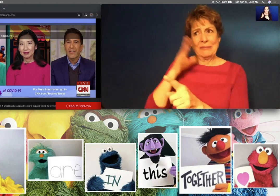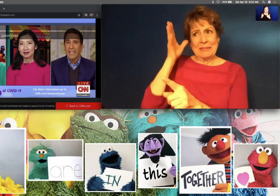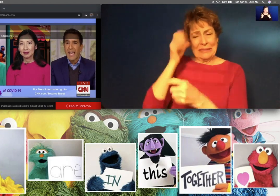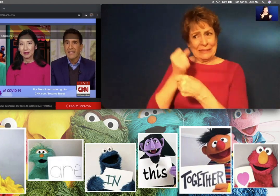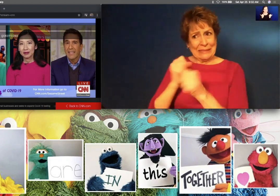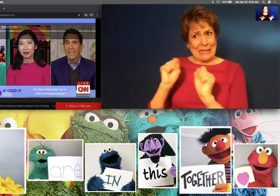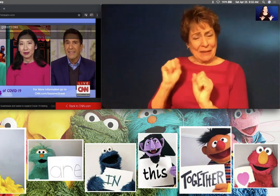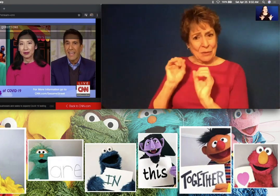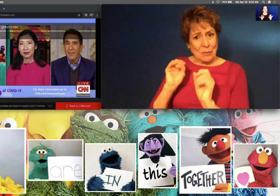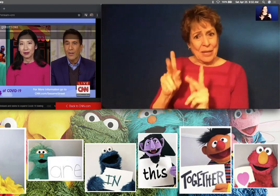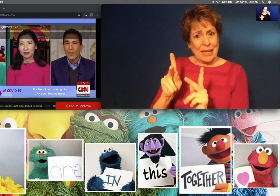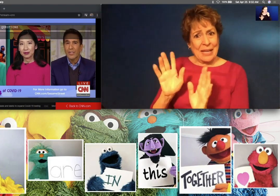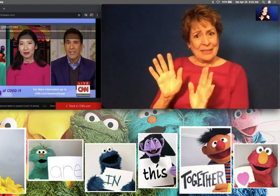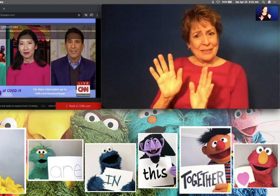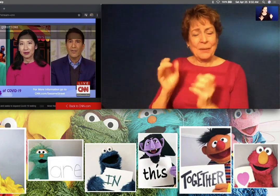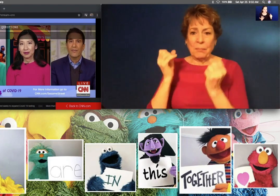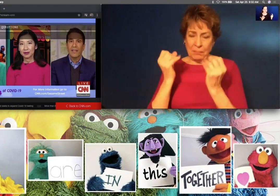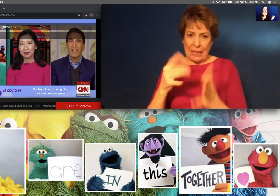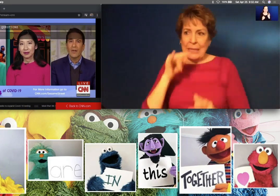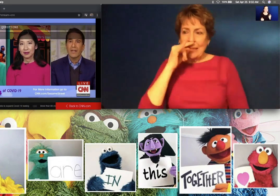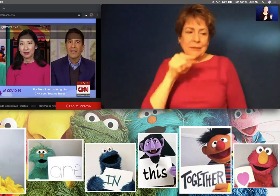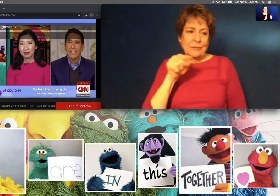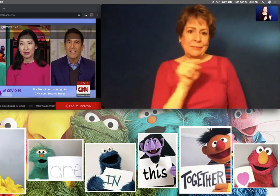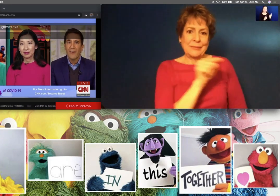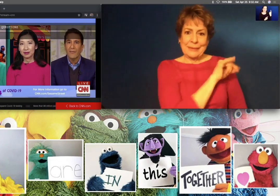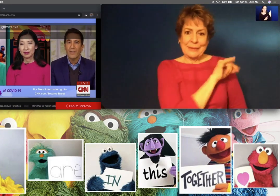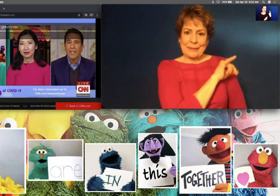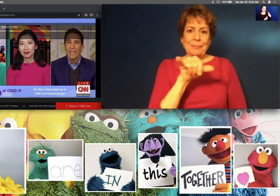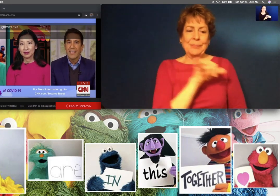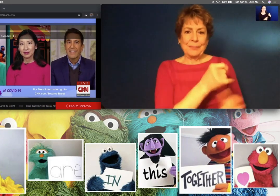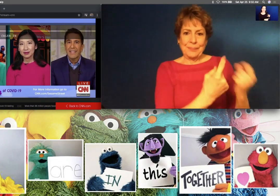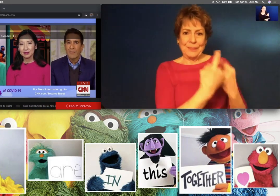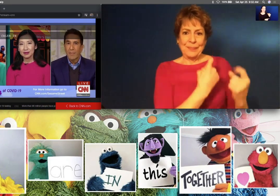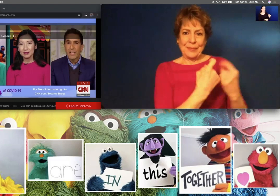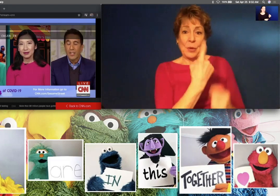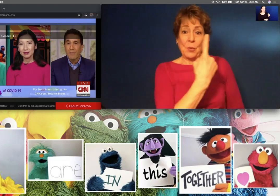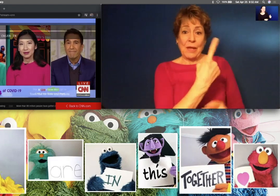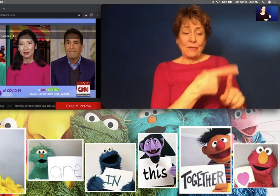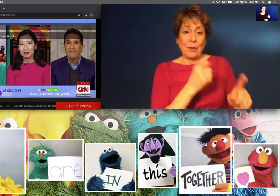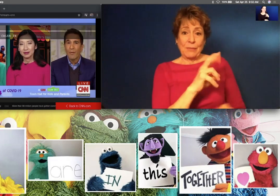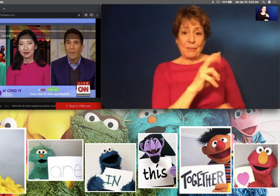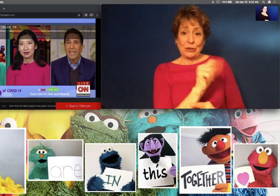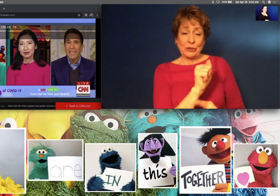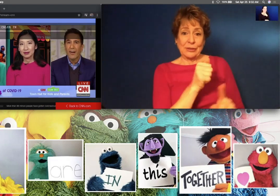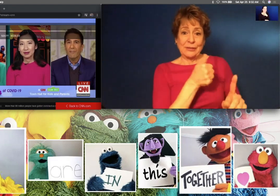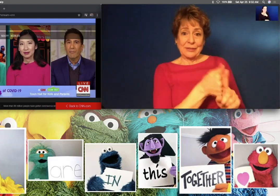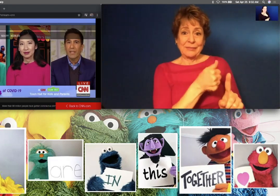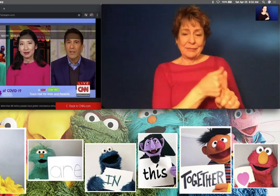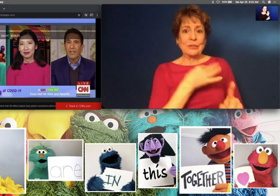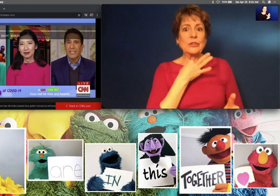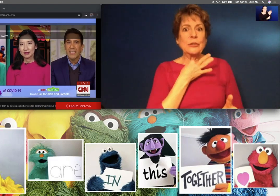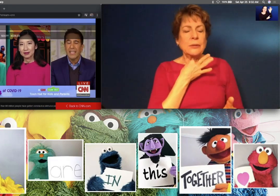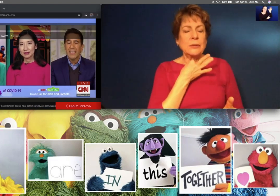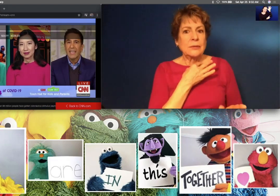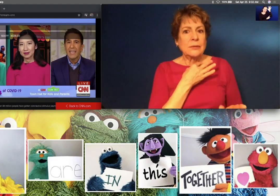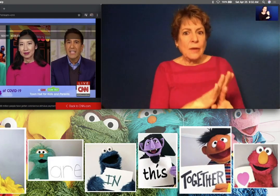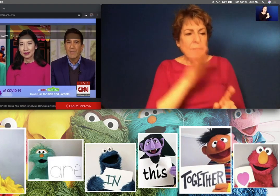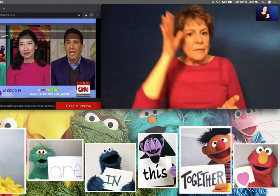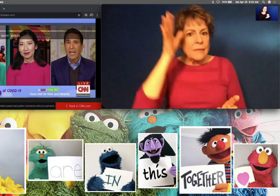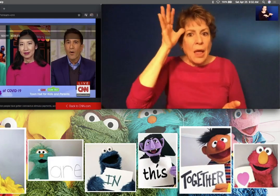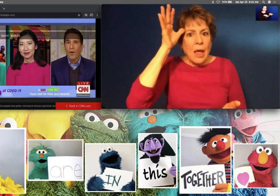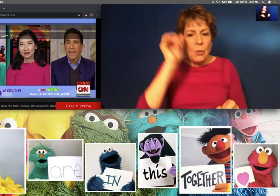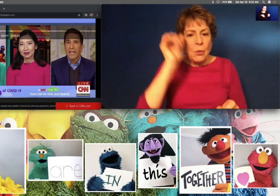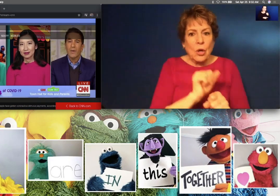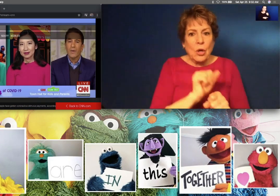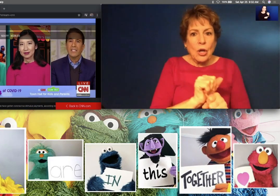say that our dad is a Navy nurse and he's serving on the USNS Comfort. That's a big ship, helping take care of people in New York City. He's going to